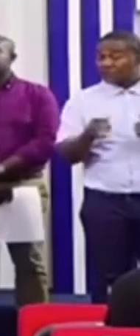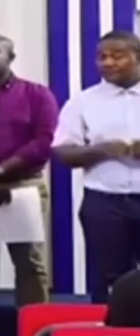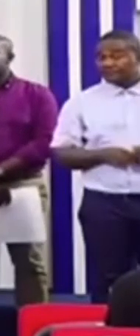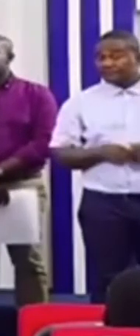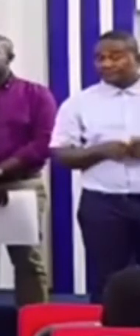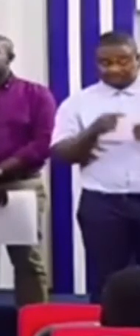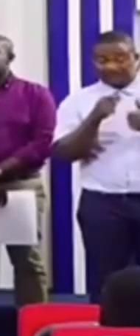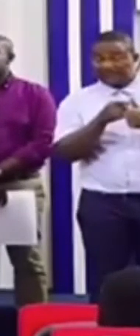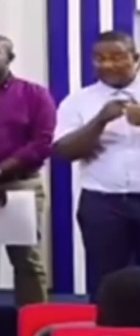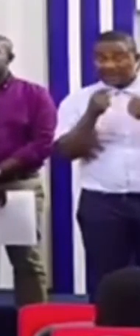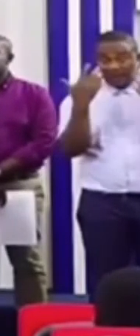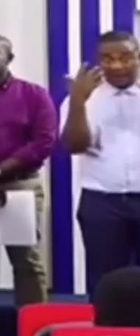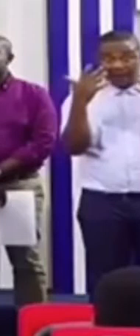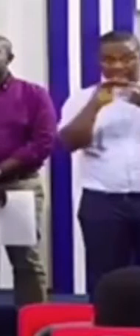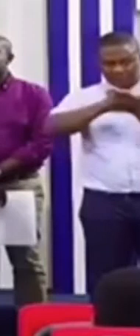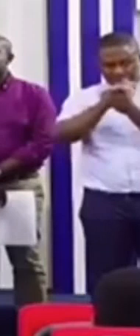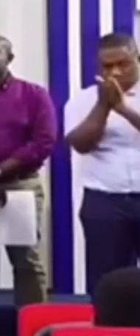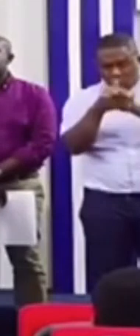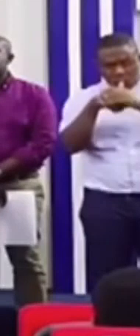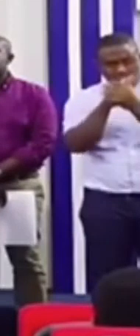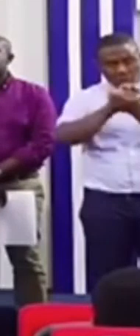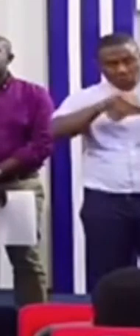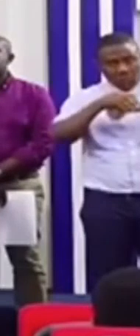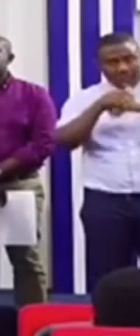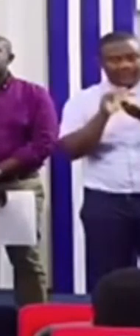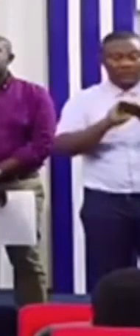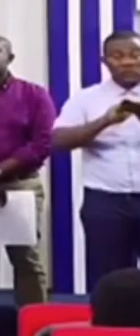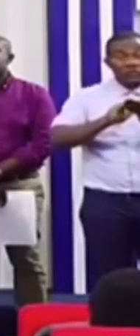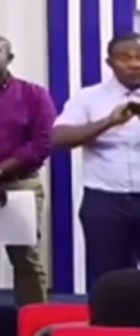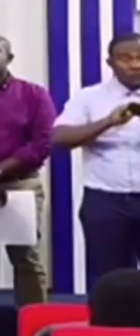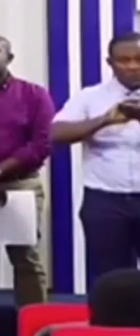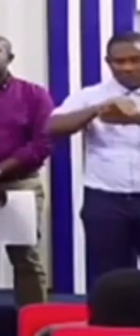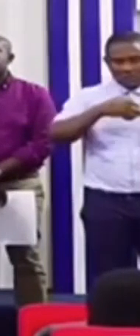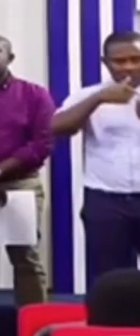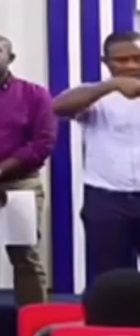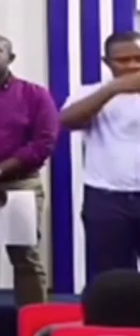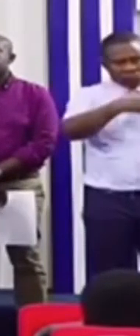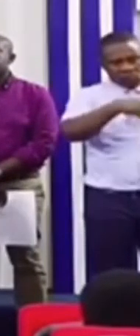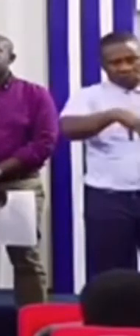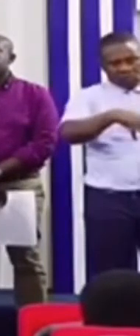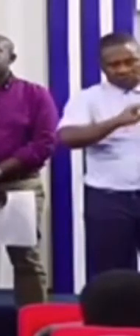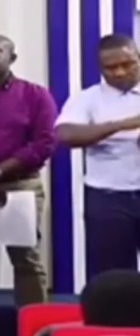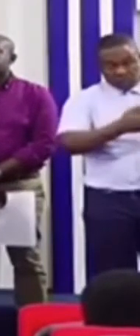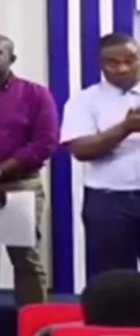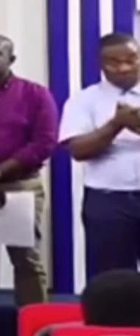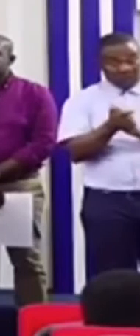Wash your hands regularly and thoroughly with soap and under running water. and use alcohol